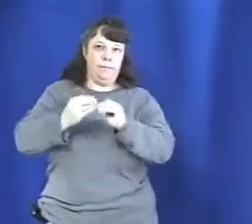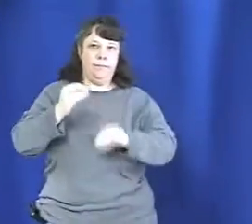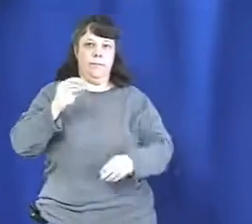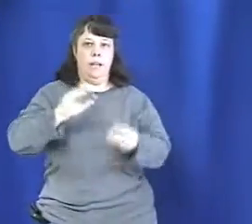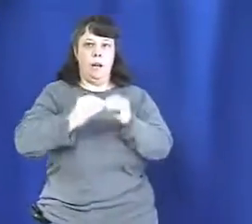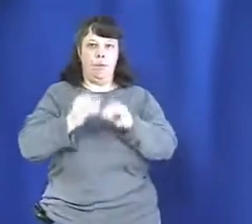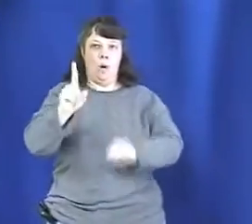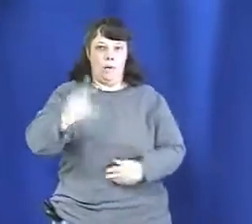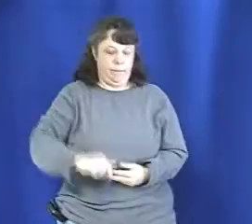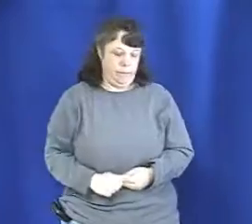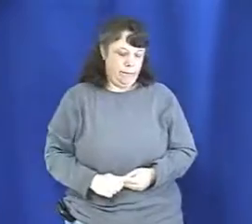number 1.